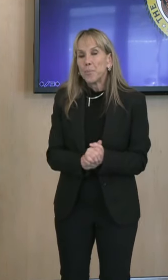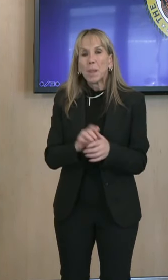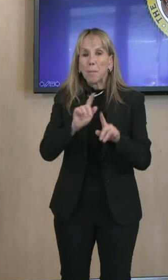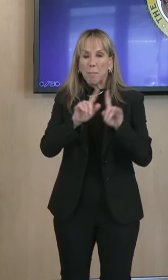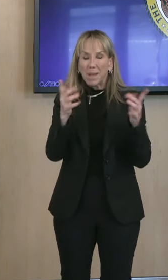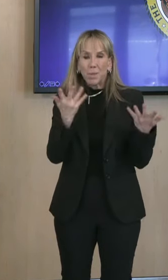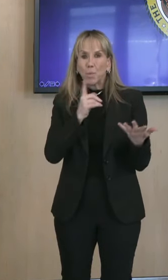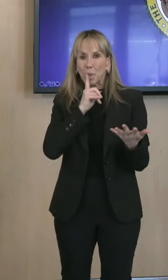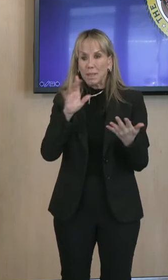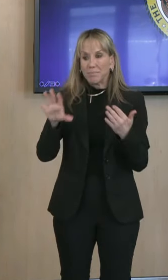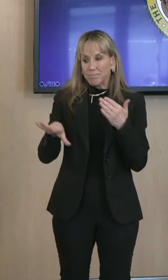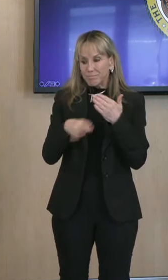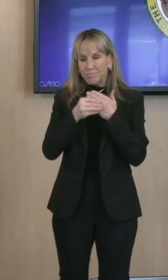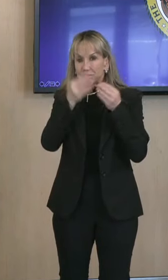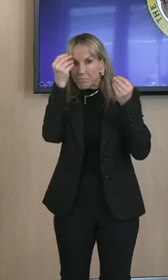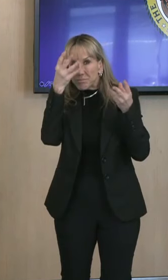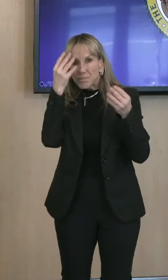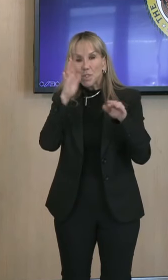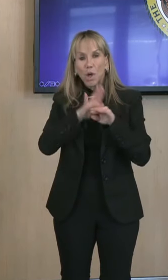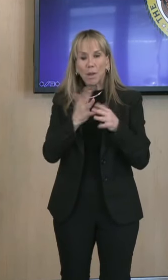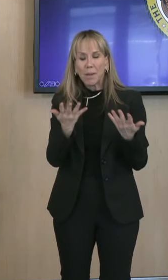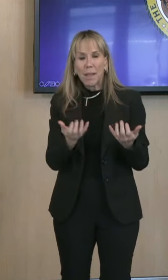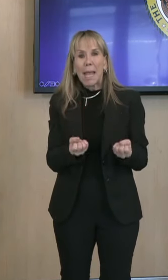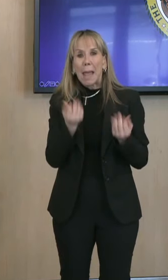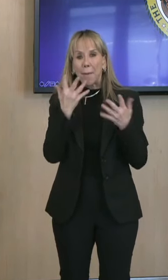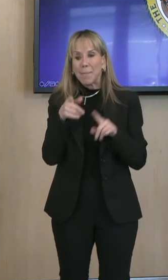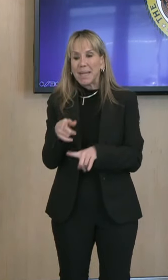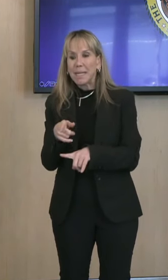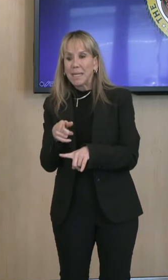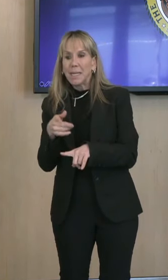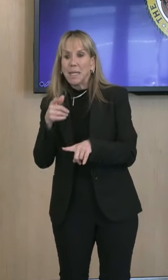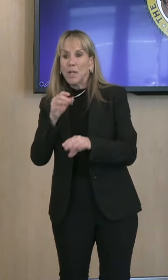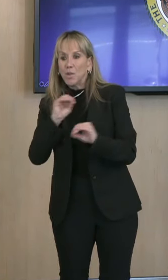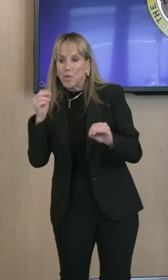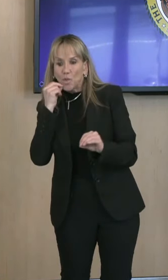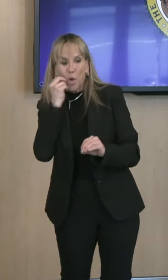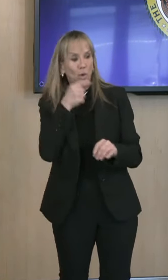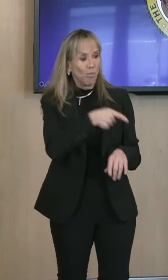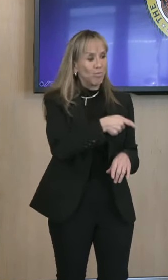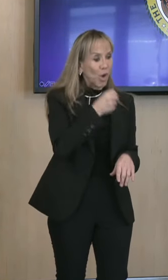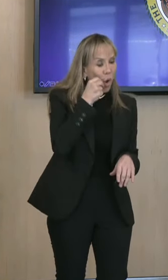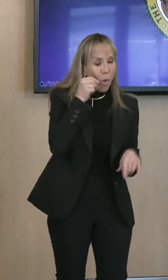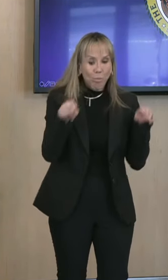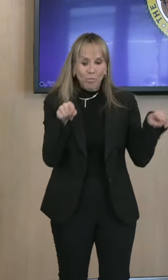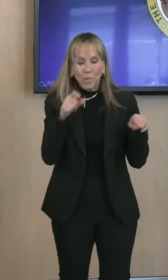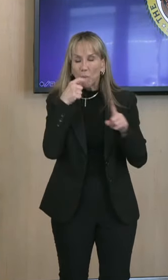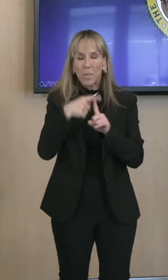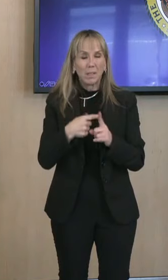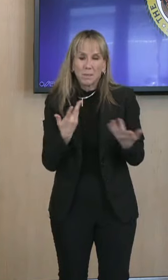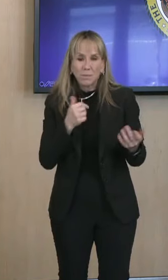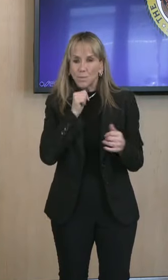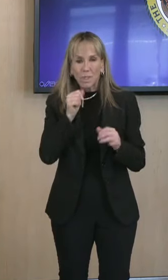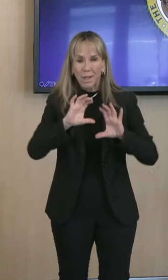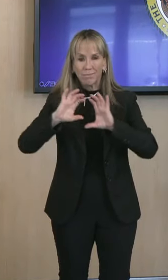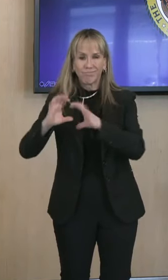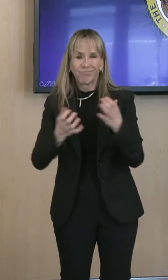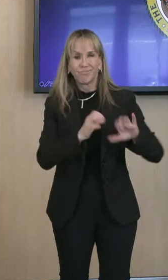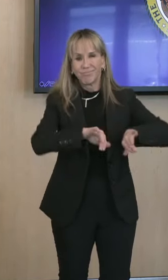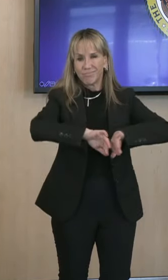but we don't have any additional updates on the number of unsheltered versus sheltered individuals who have tested positive.